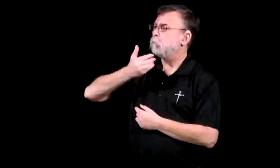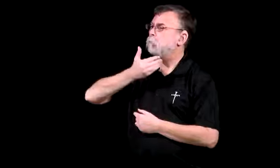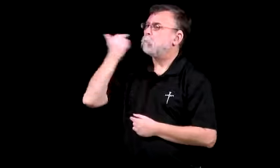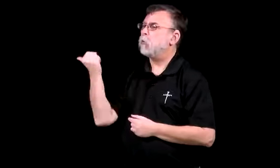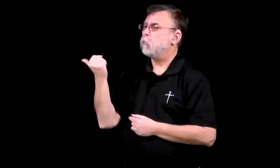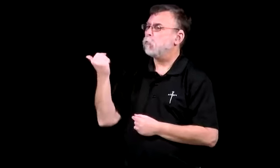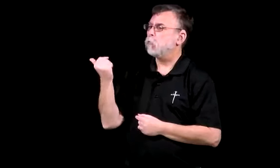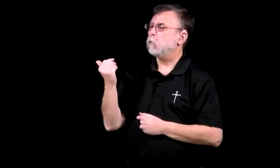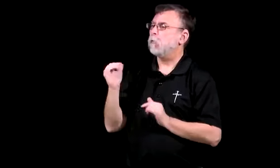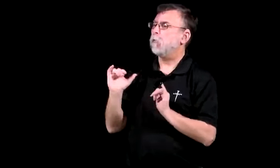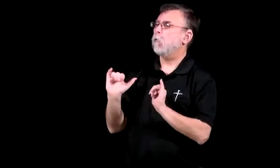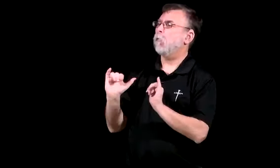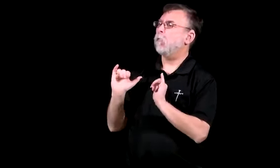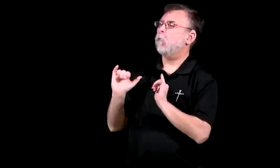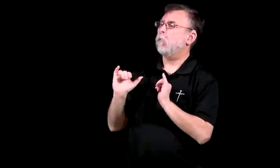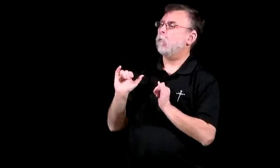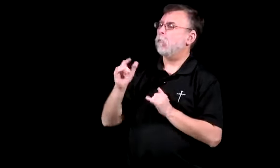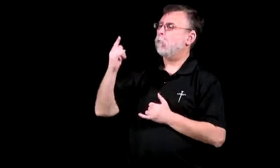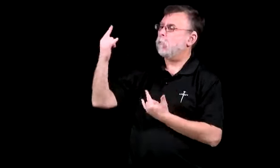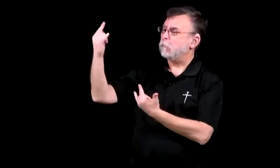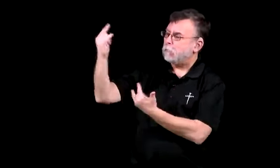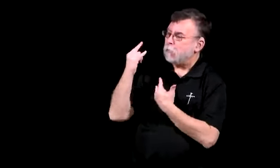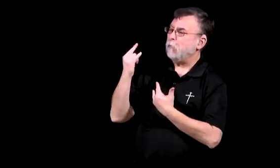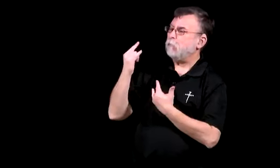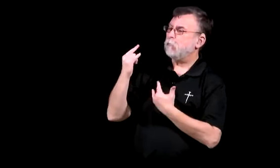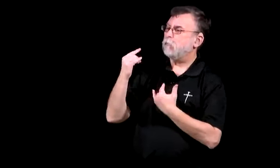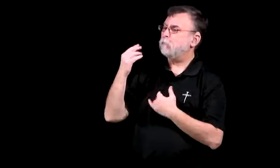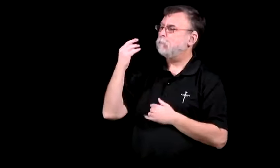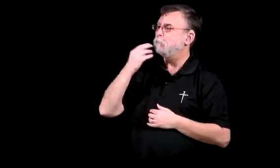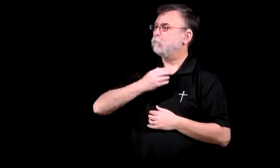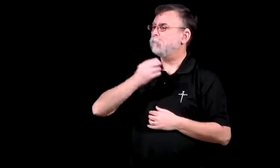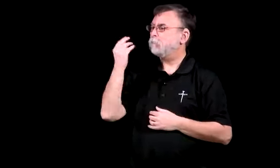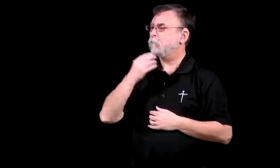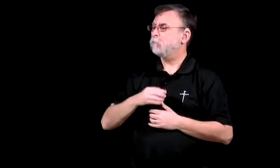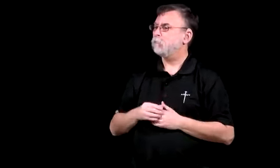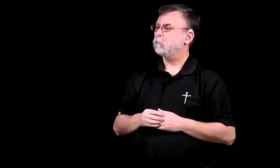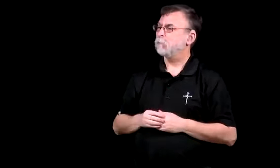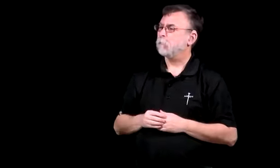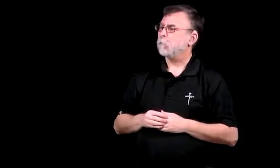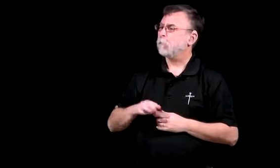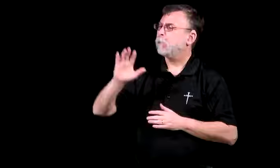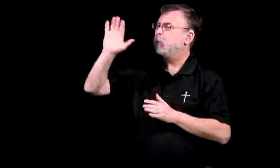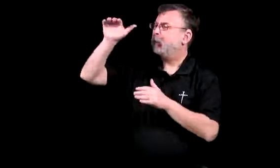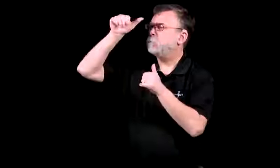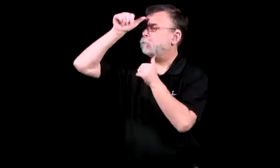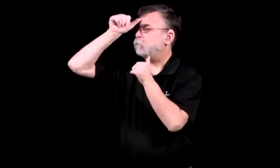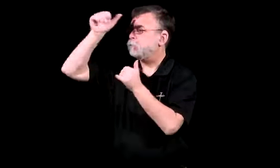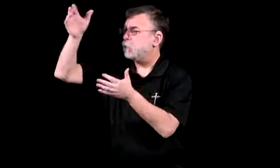to understand as best as we can your love for us that you have.